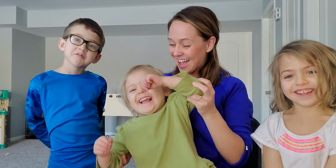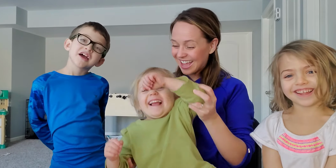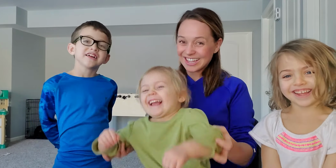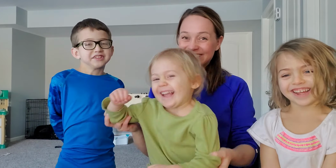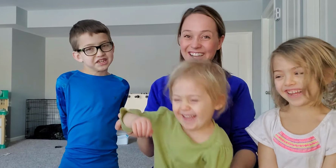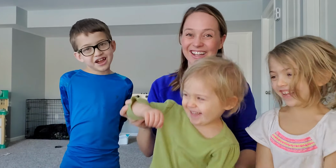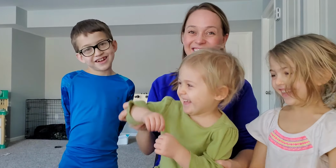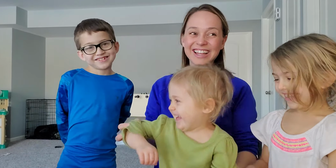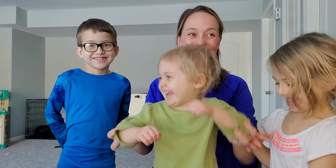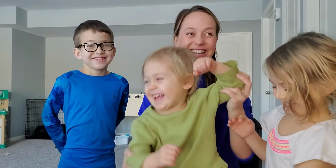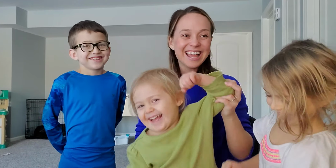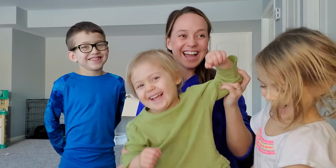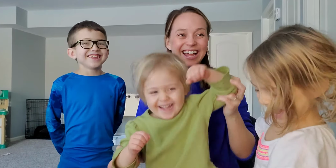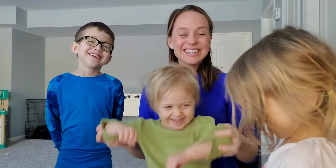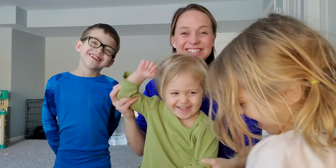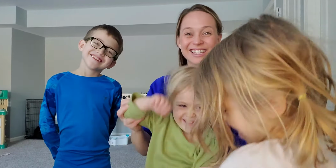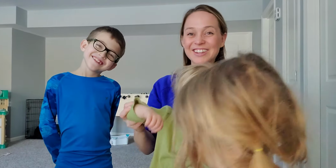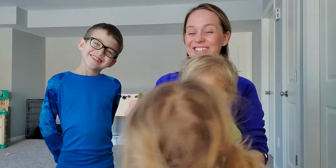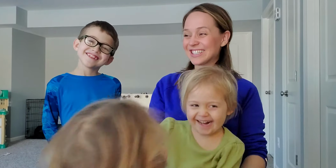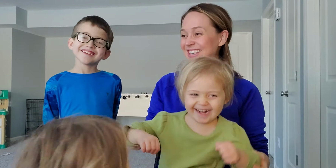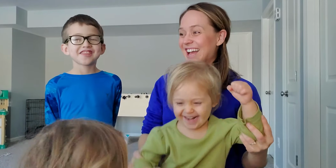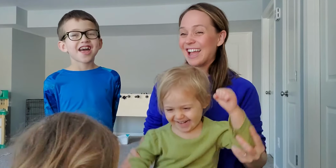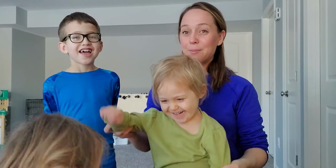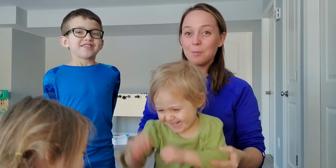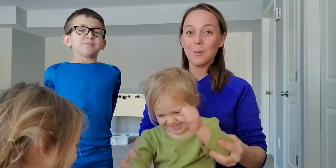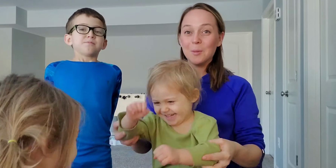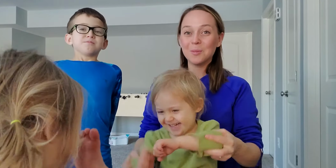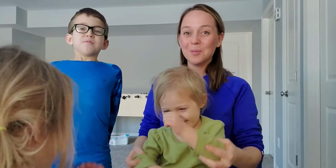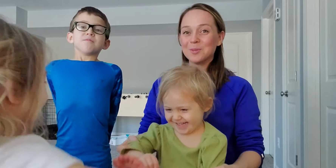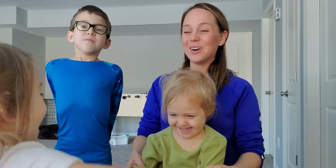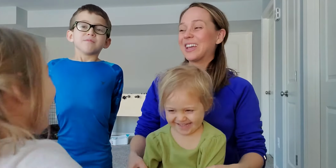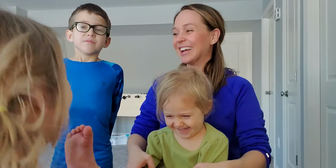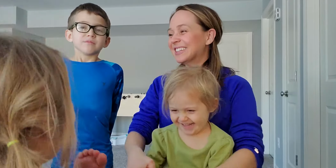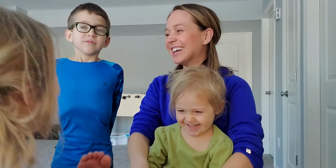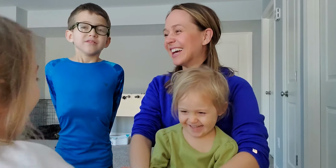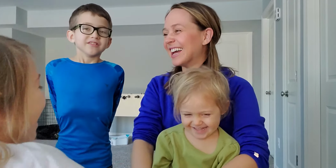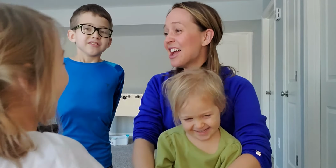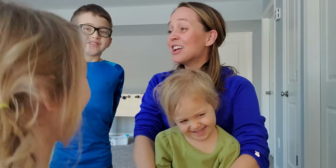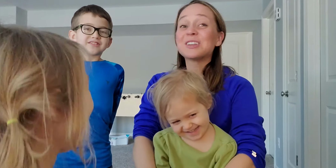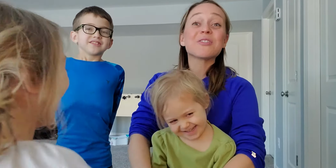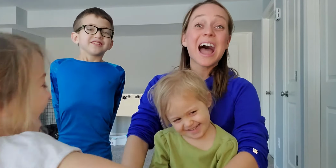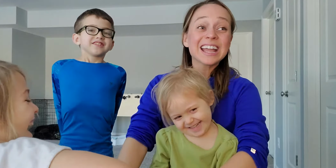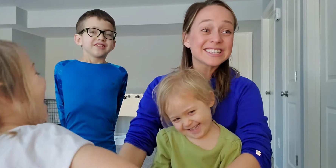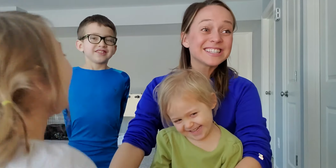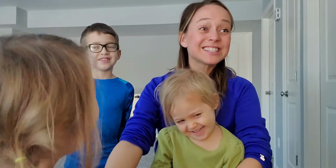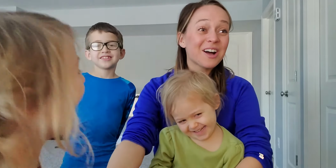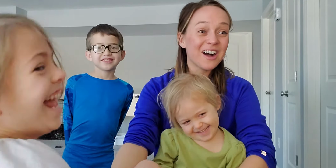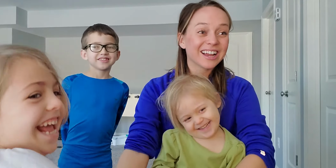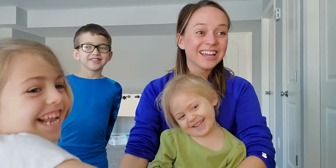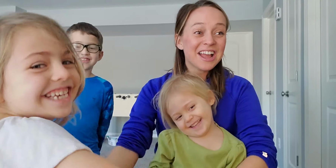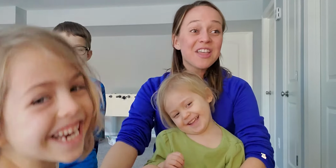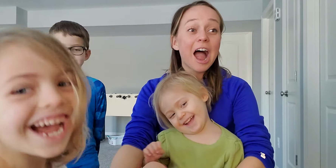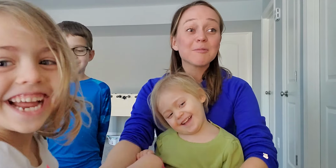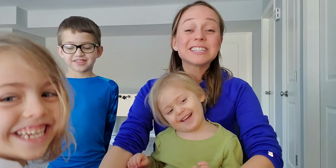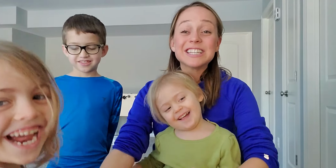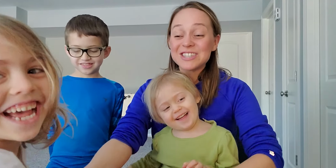quiet jungle, the lion sleeps tonight. Boom, boom, boom, boom, boom. Okay. So that is the song that I'll be teaching you